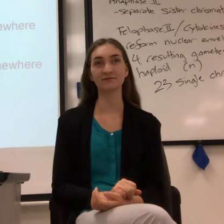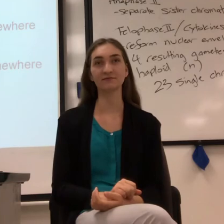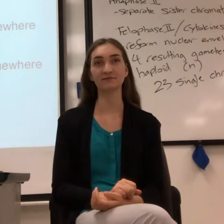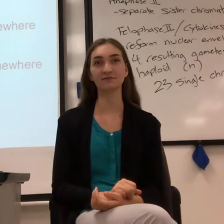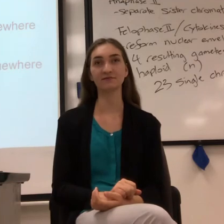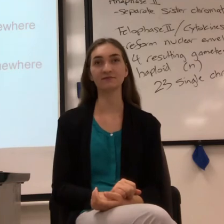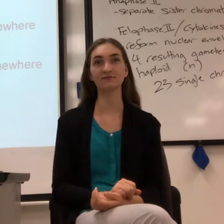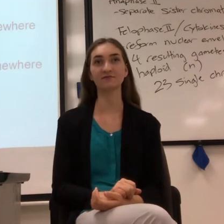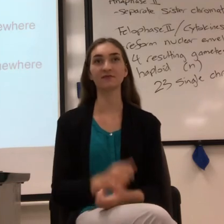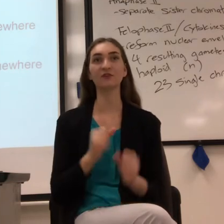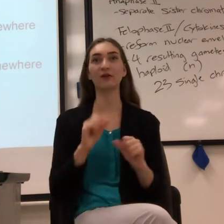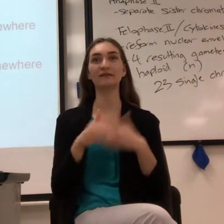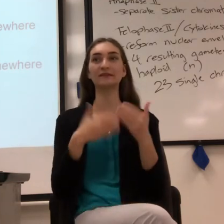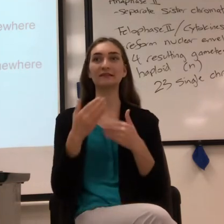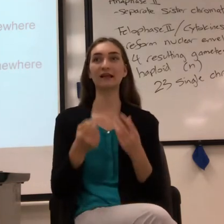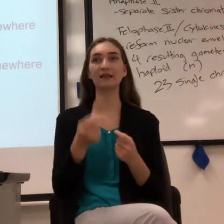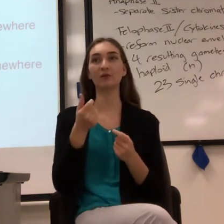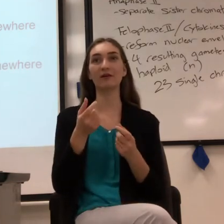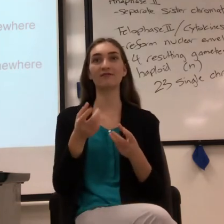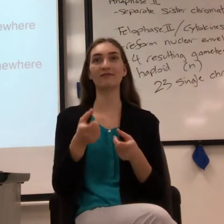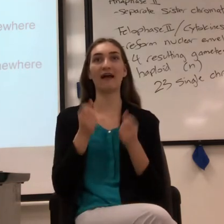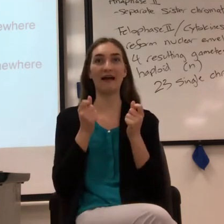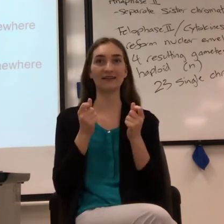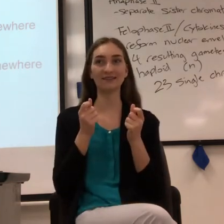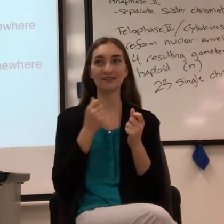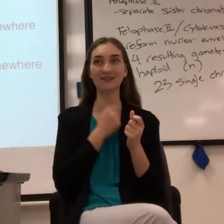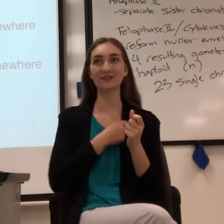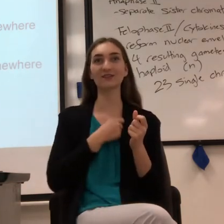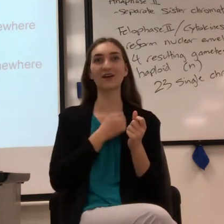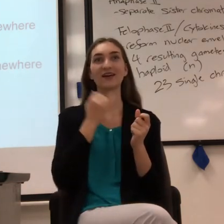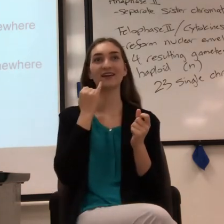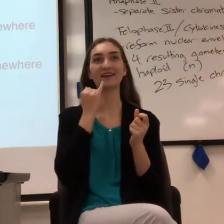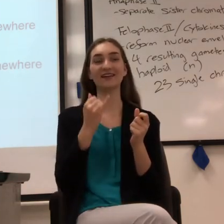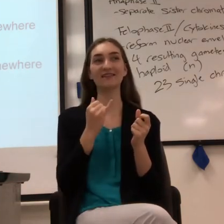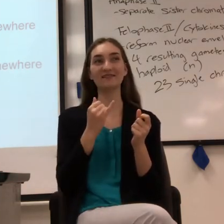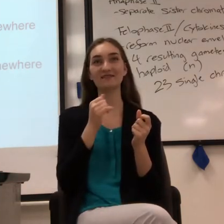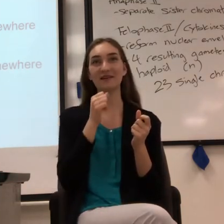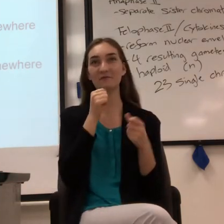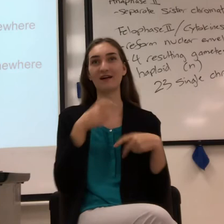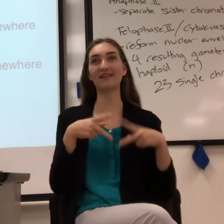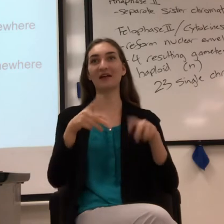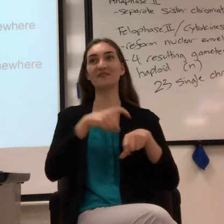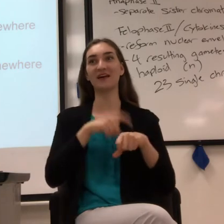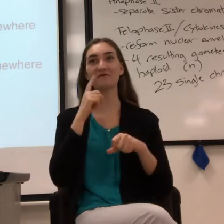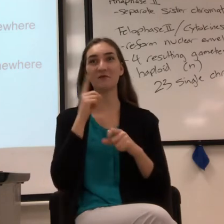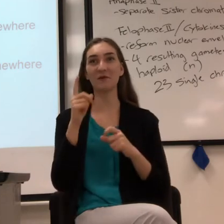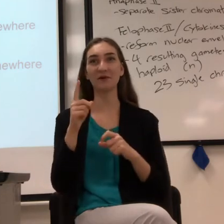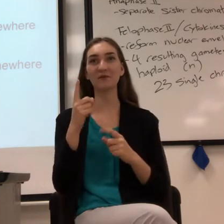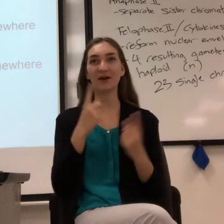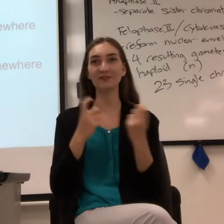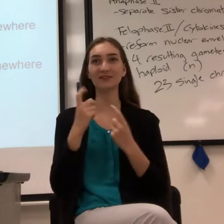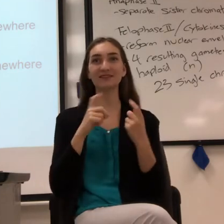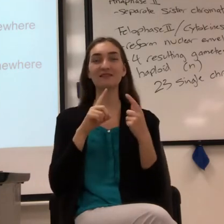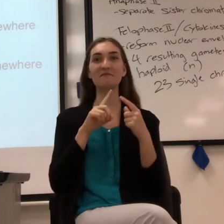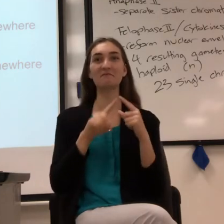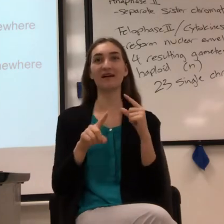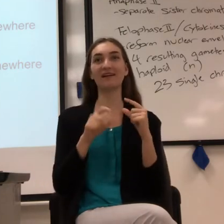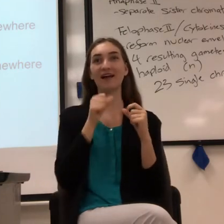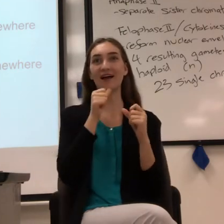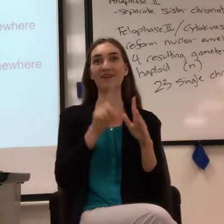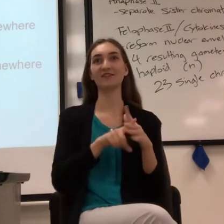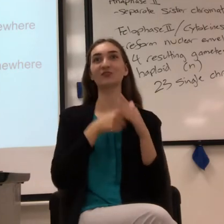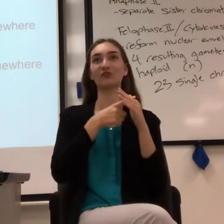Try to go a little bit fast. Sorry if I'm cutting some of you off in your questions, but I haven't even got to what I really want to get